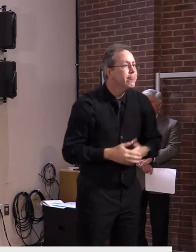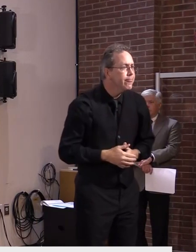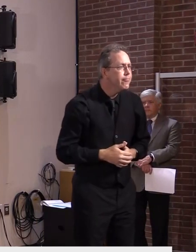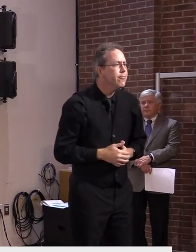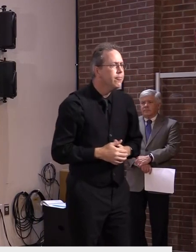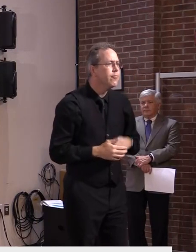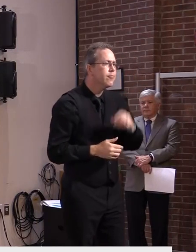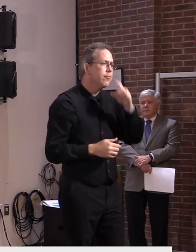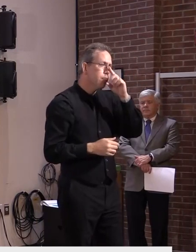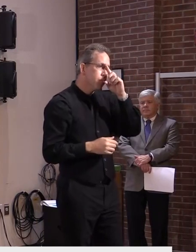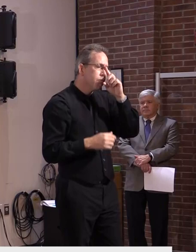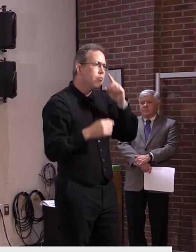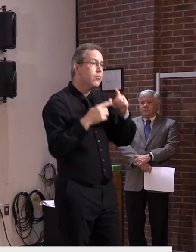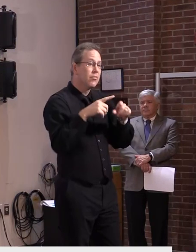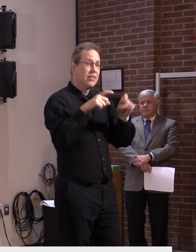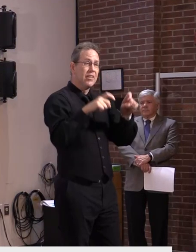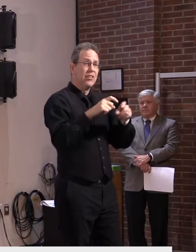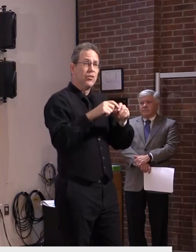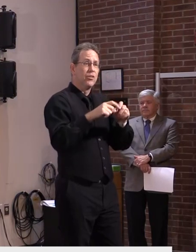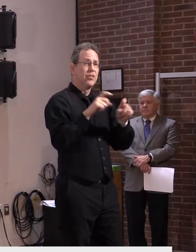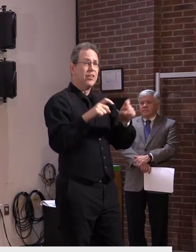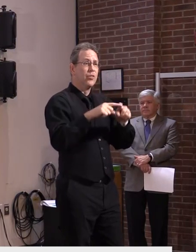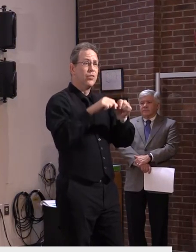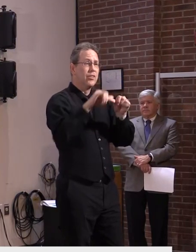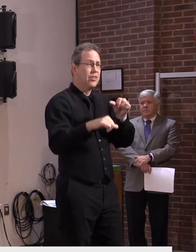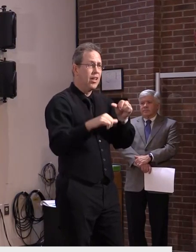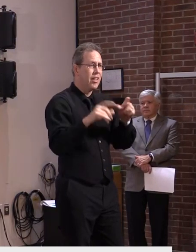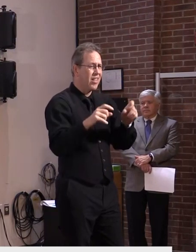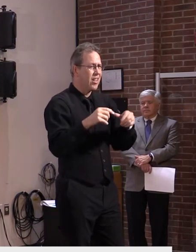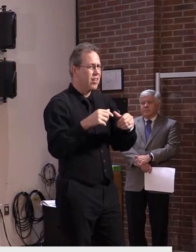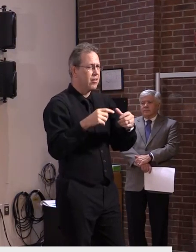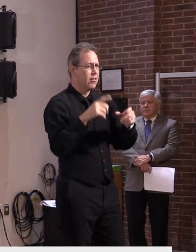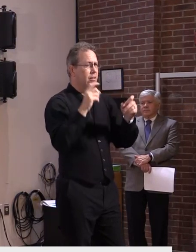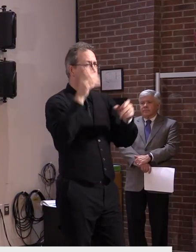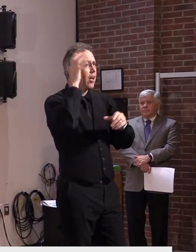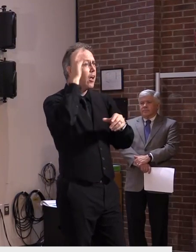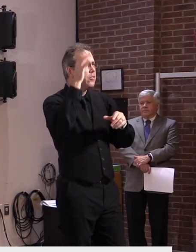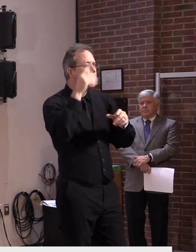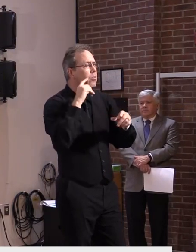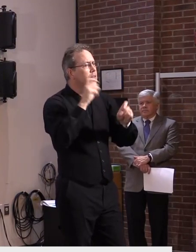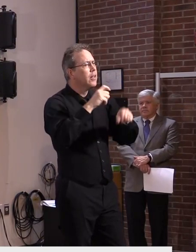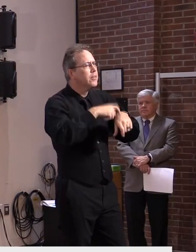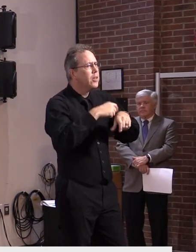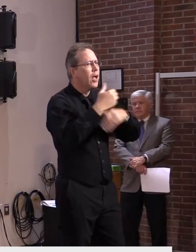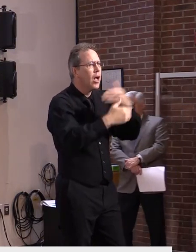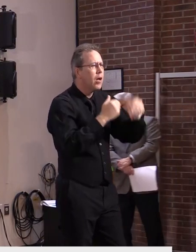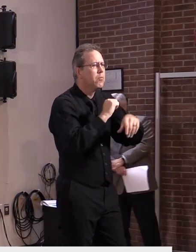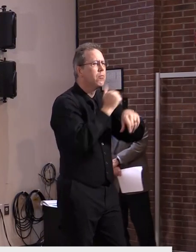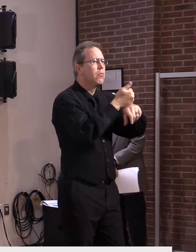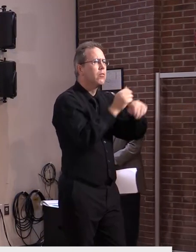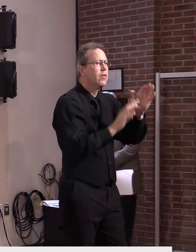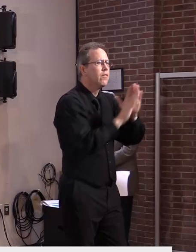easy as possible to implement, but it will take some time. That concludes my update. I'll now turn it over to Secretary Smith.